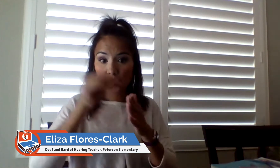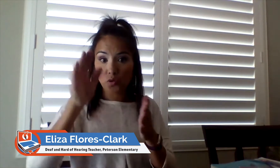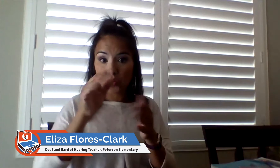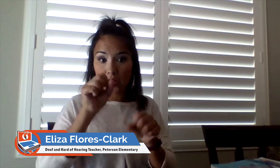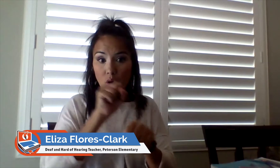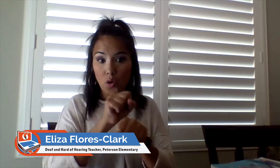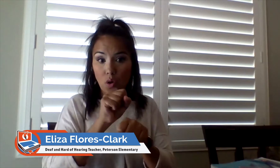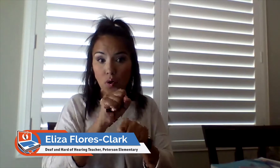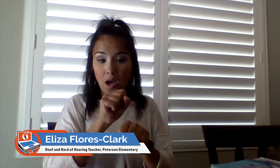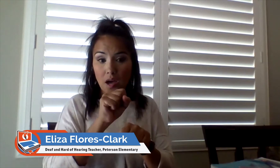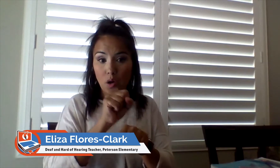student